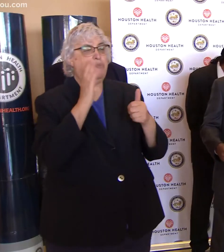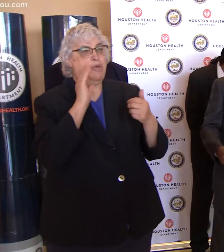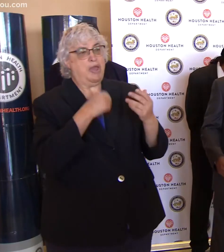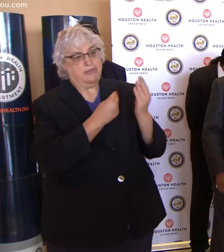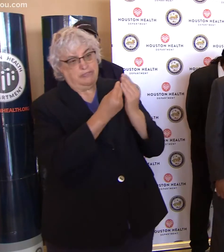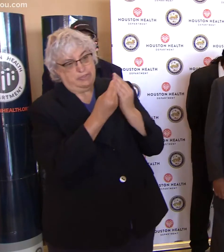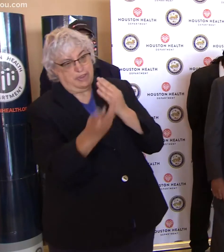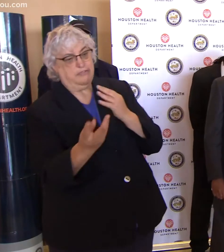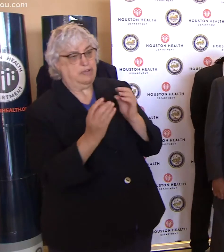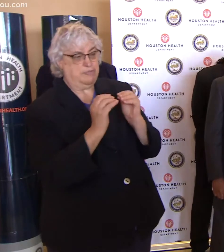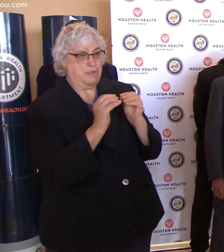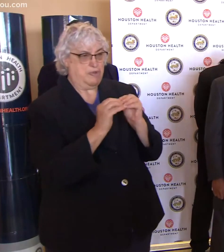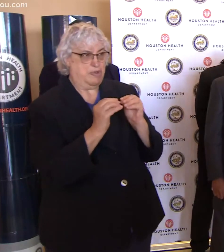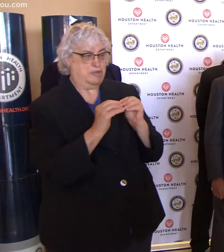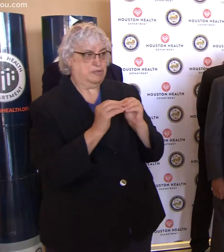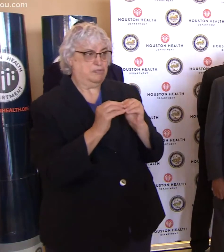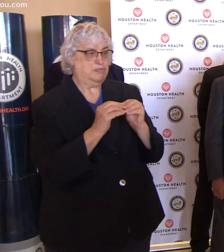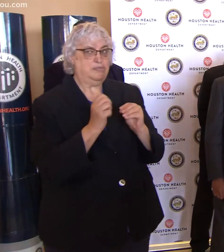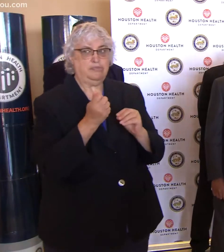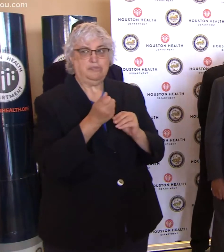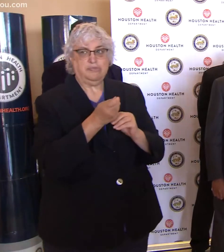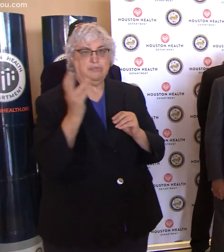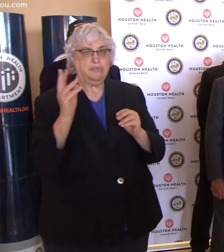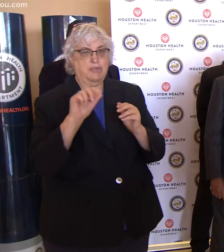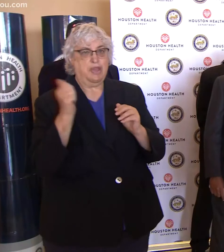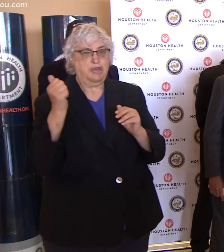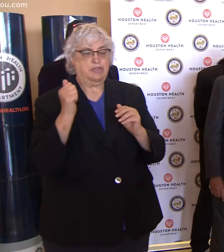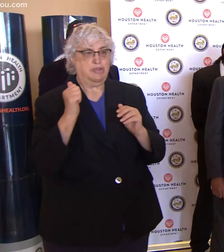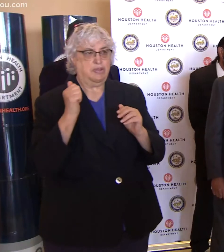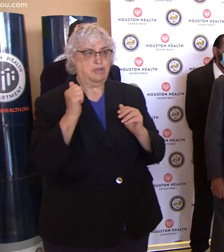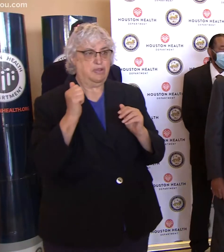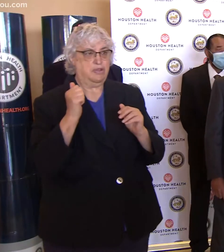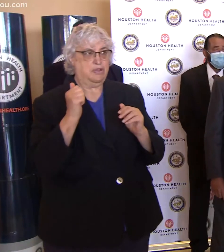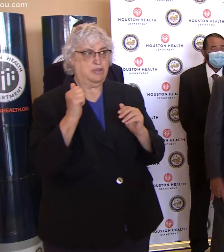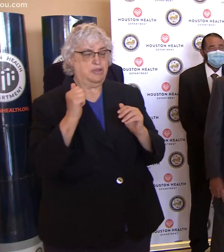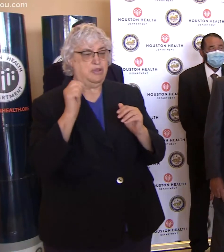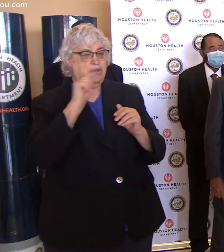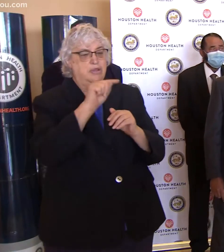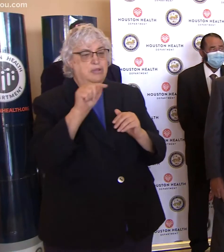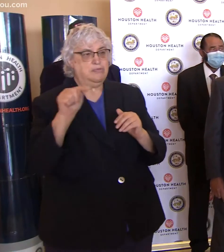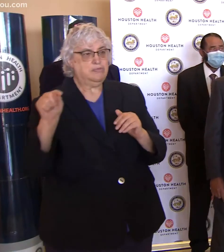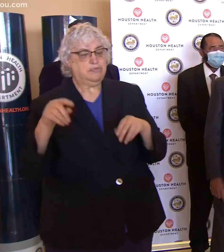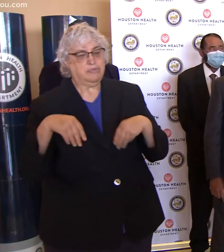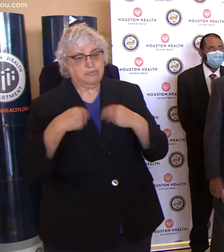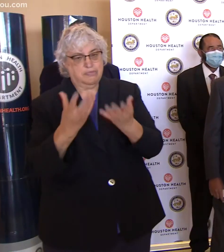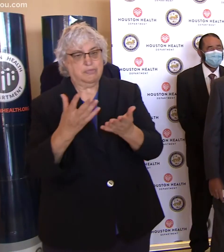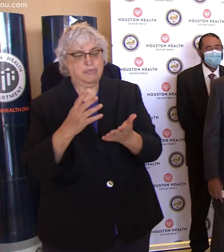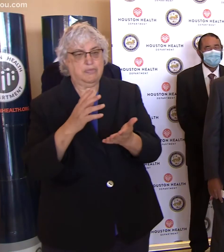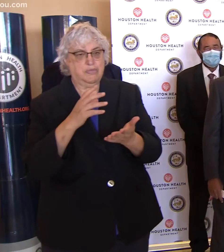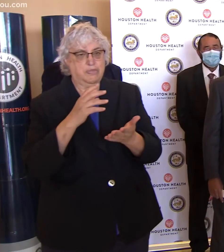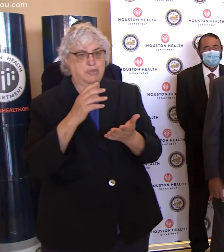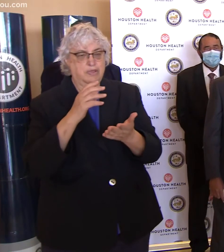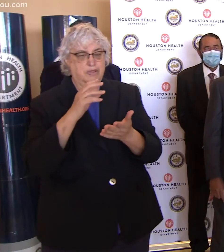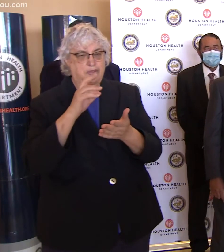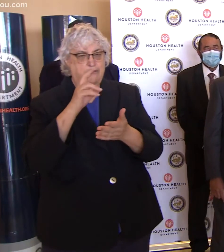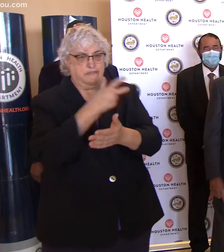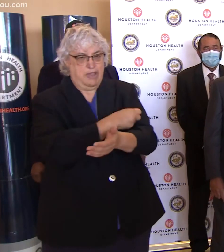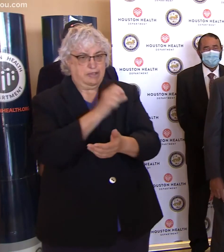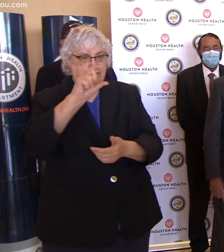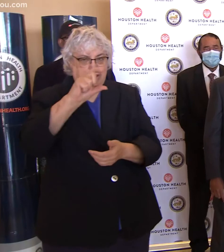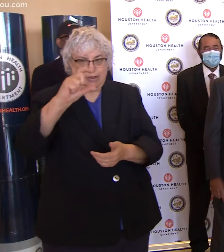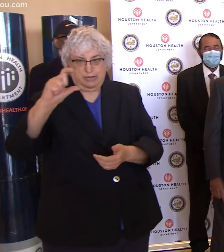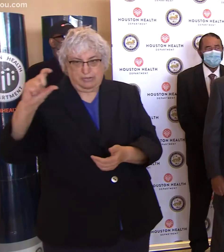set up. In addition, there are a number of other providers who haven't gotten vaccine. We're providing doses to them as well.